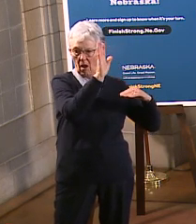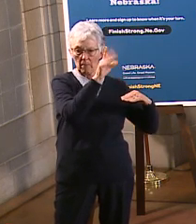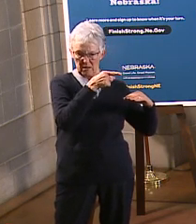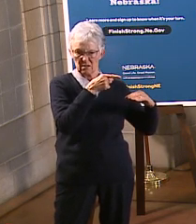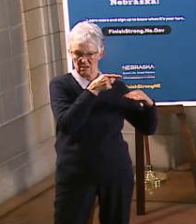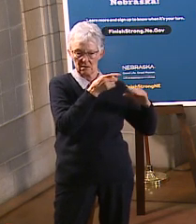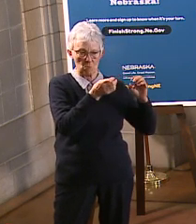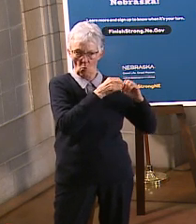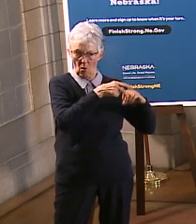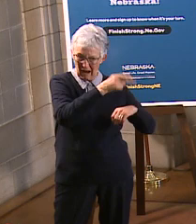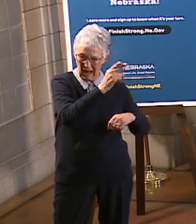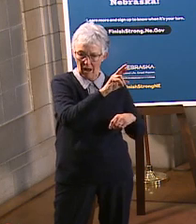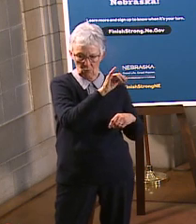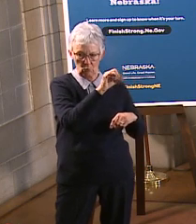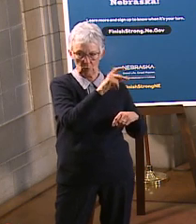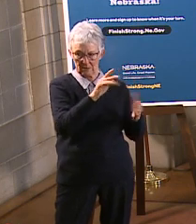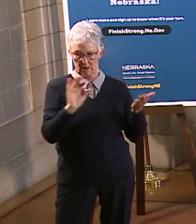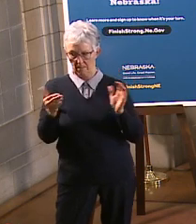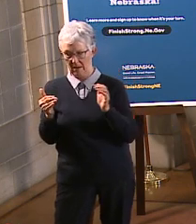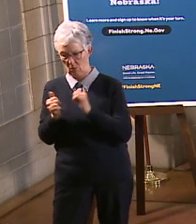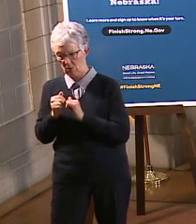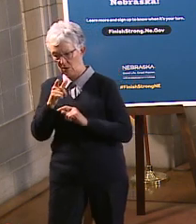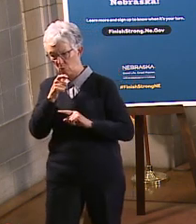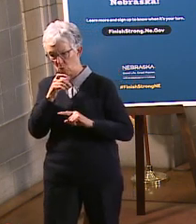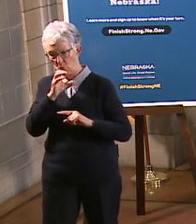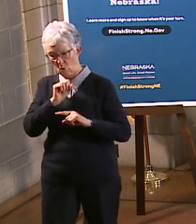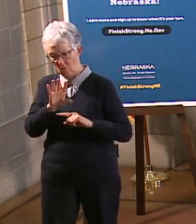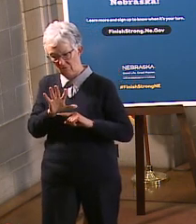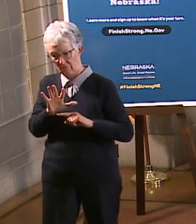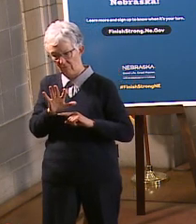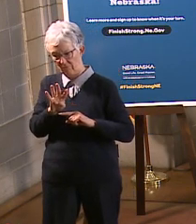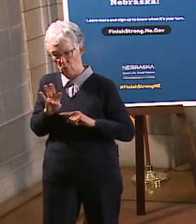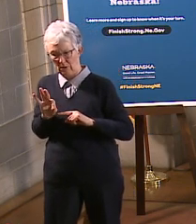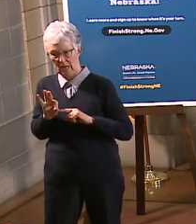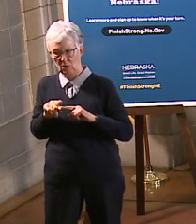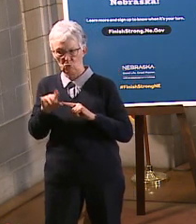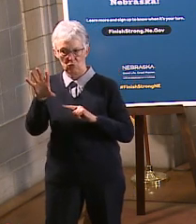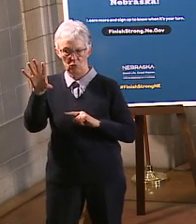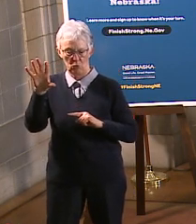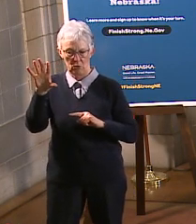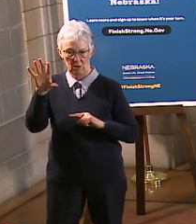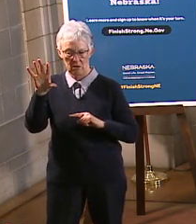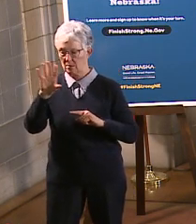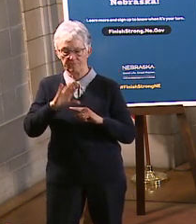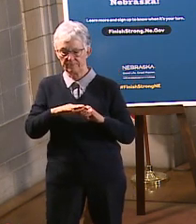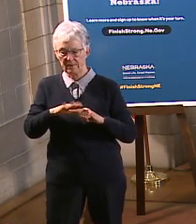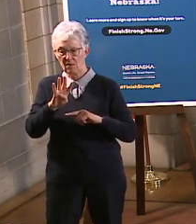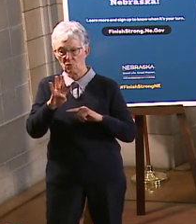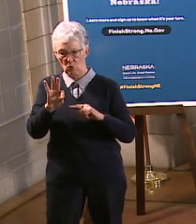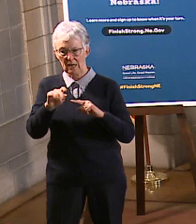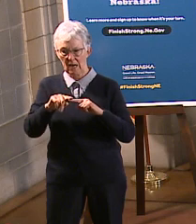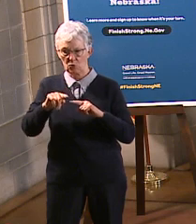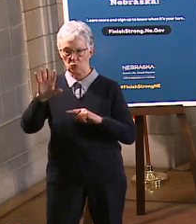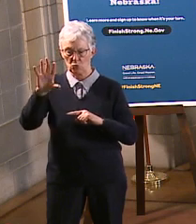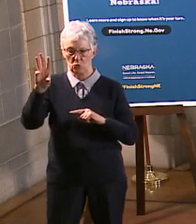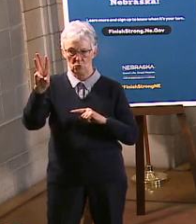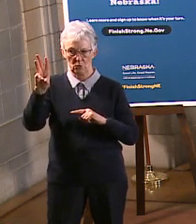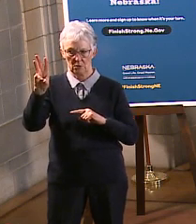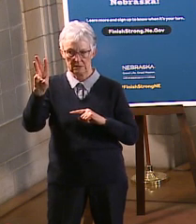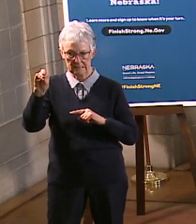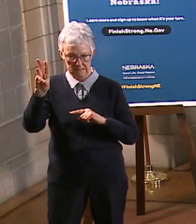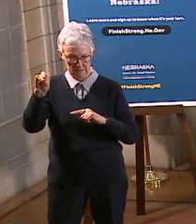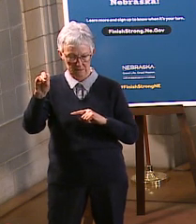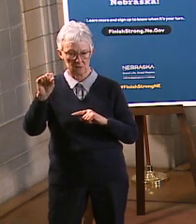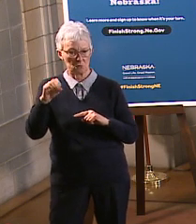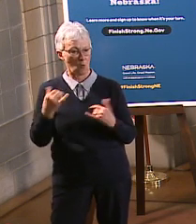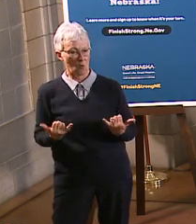from getting that severe disease and having those severe reactions, including death. And the way that we're approaching it right now is going to be with